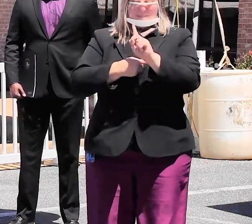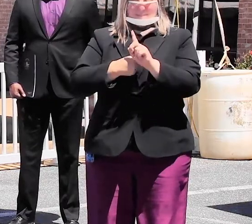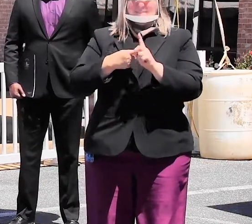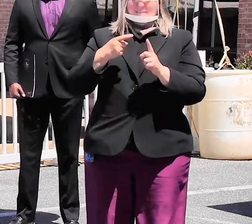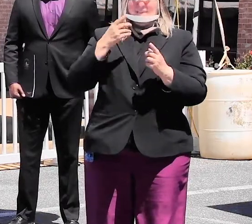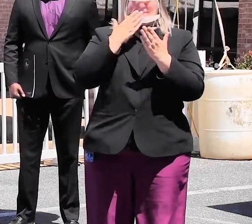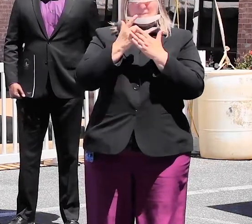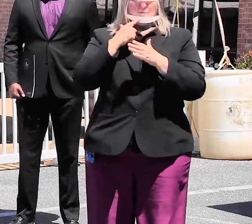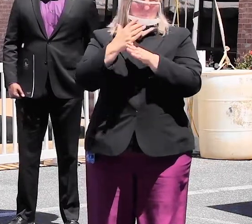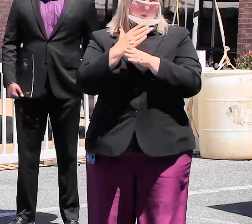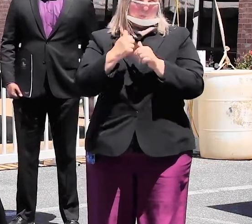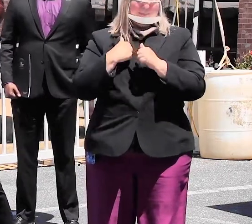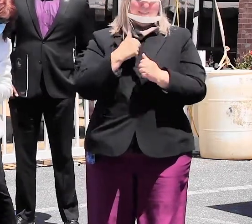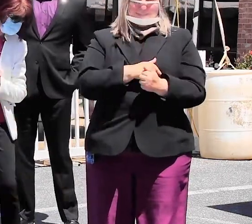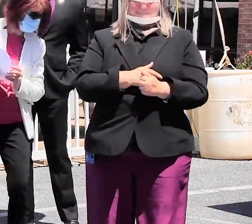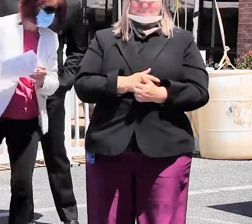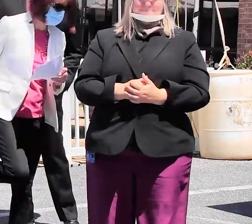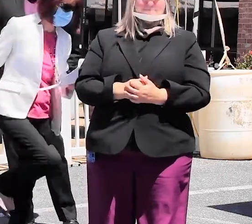with us.